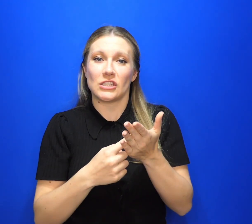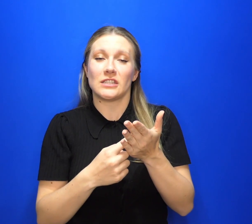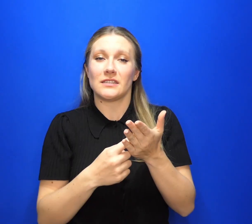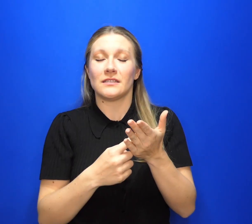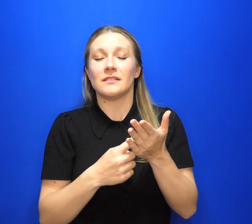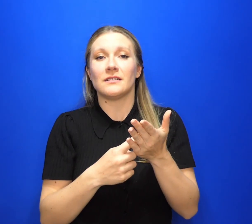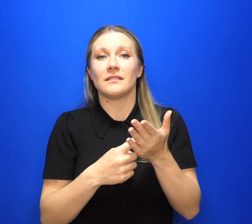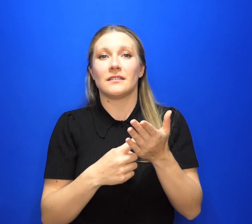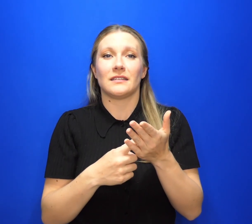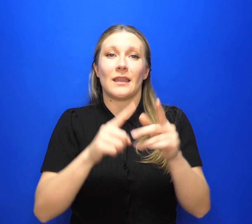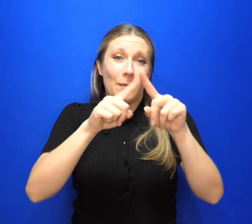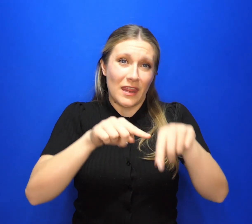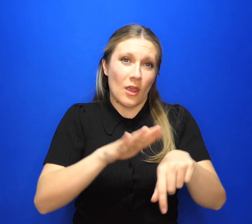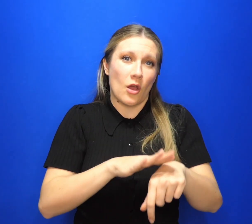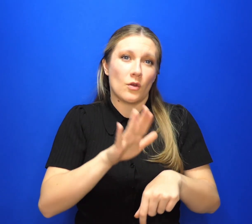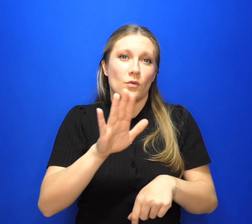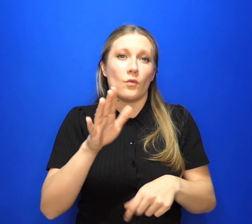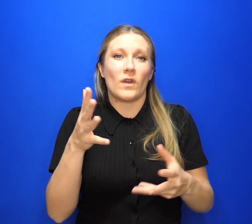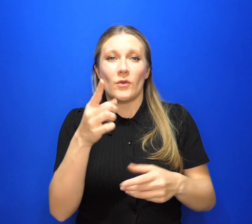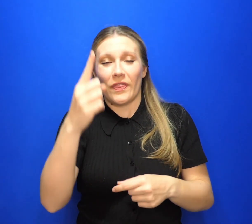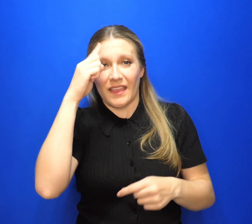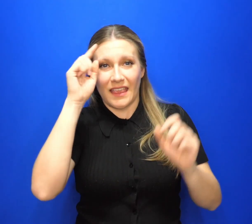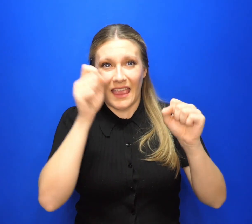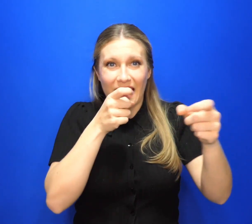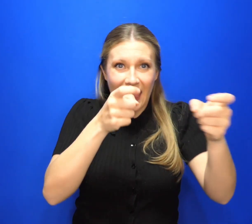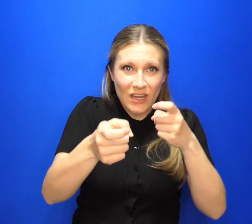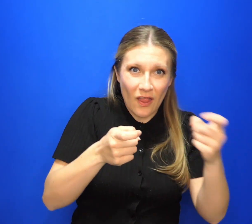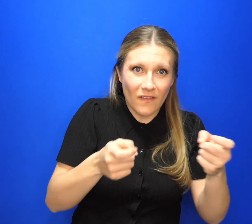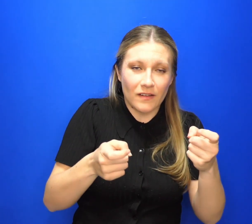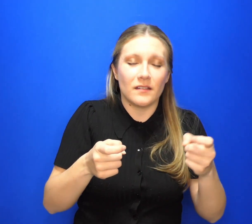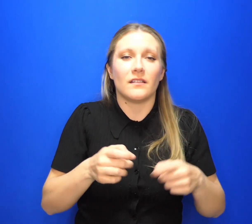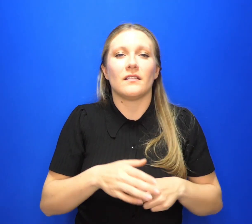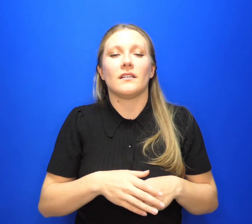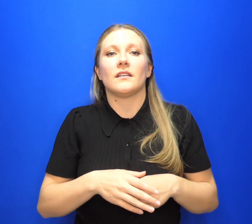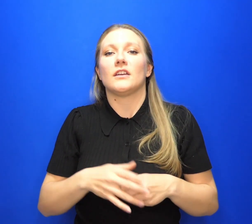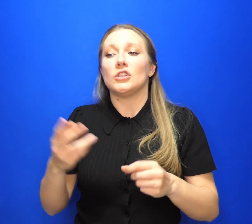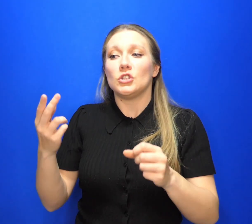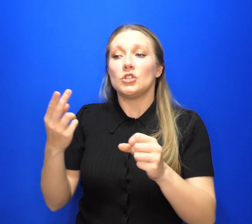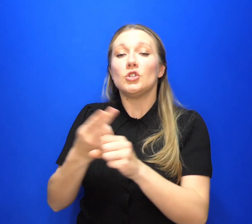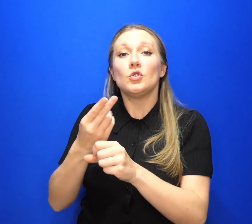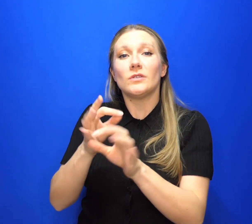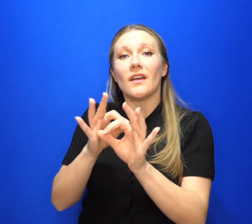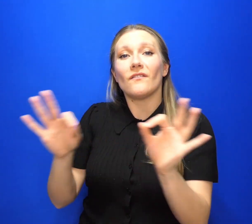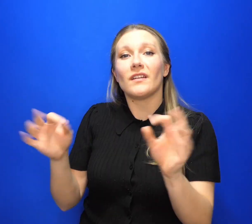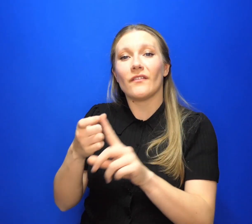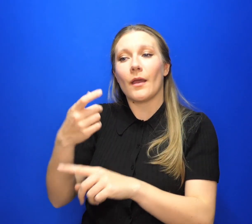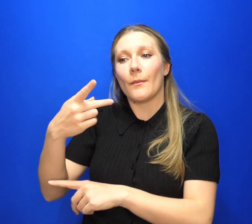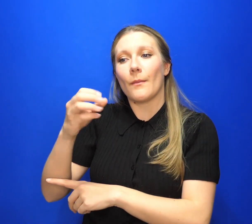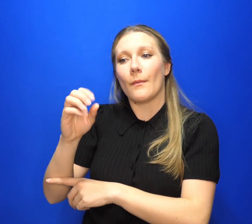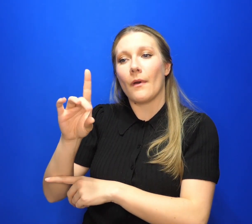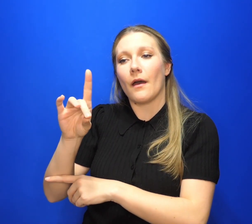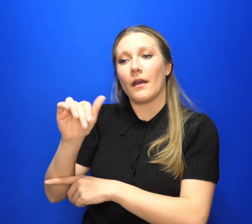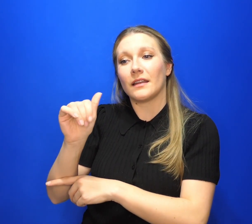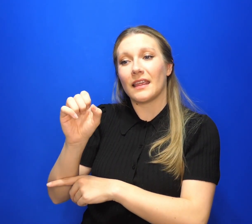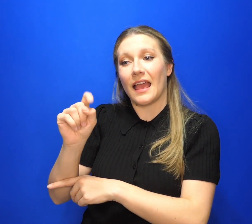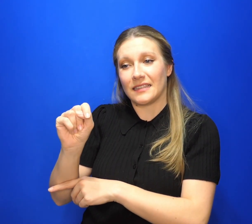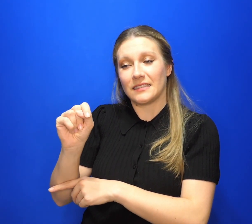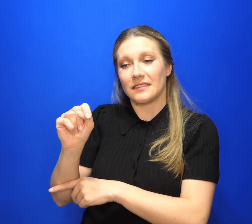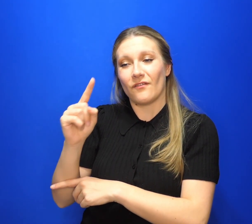Yeah. To use a phrase from the podcast or something else, you should dictate the pace. Don't let a doctor say, hey, we'll look at it in 3 months. Be